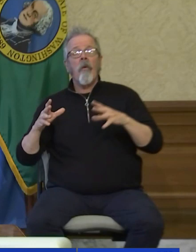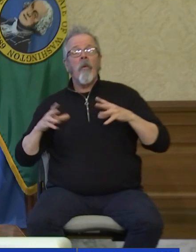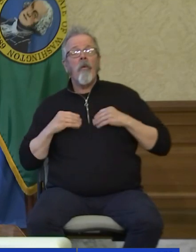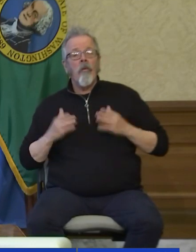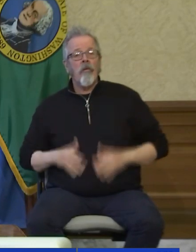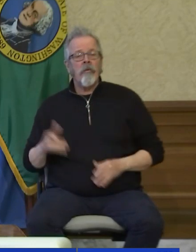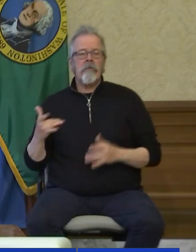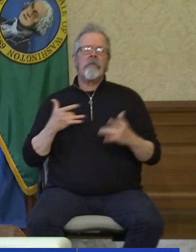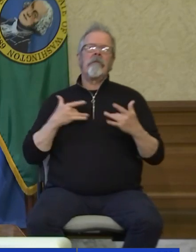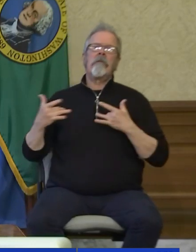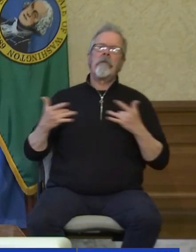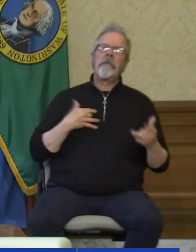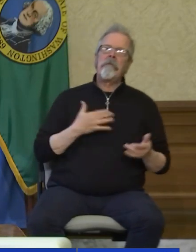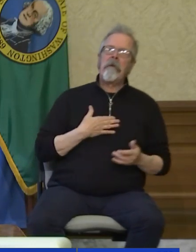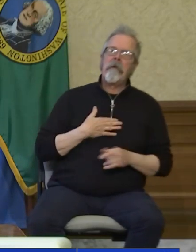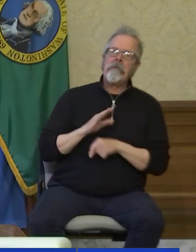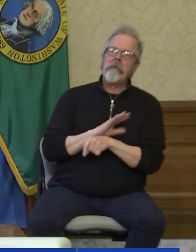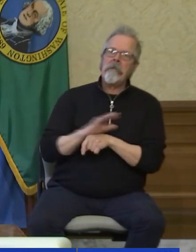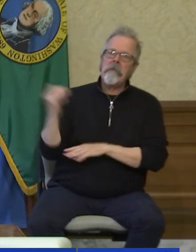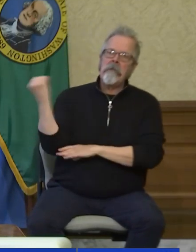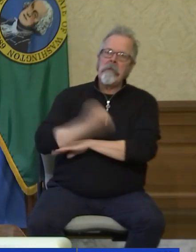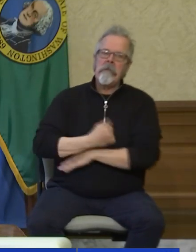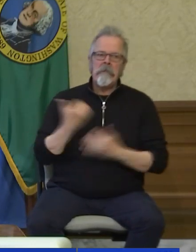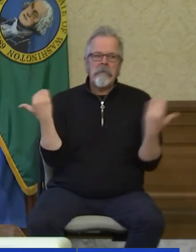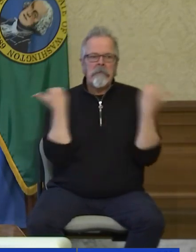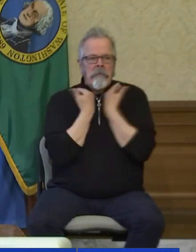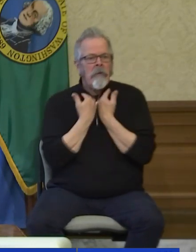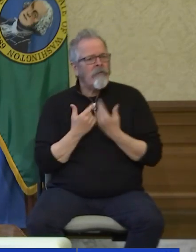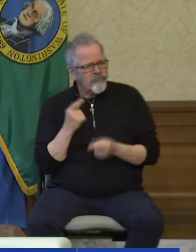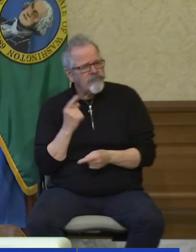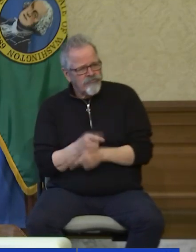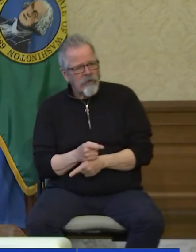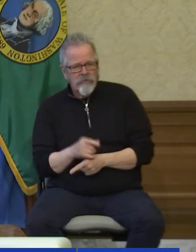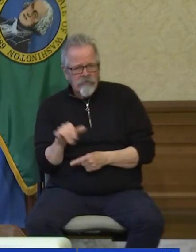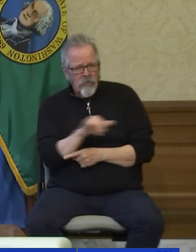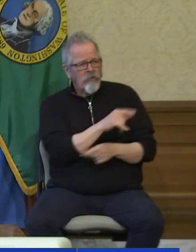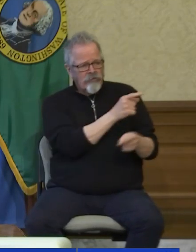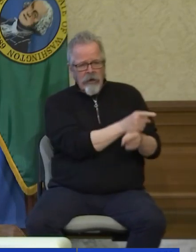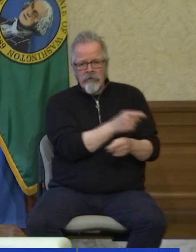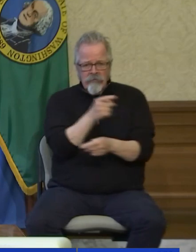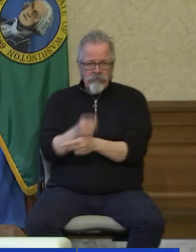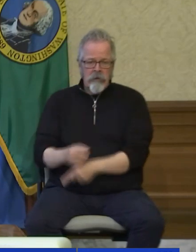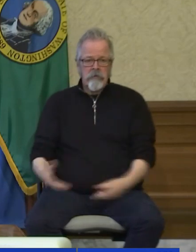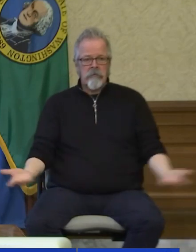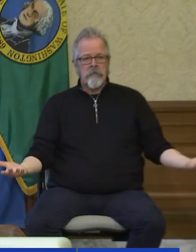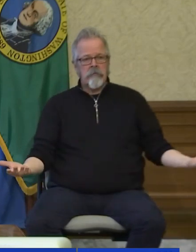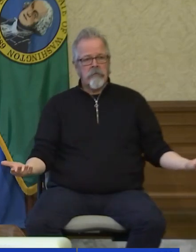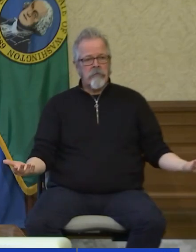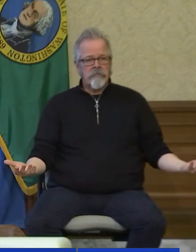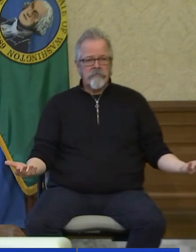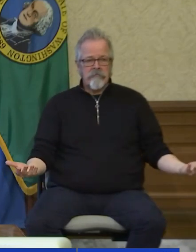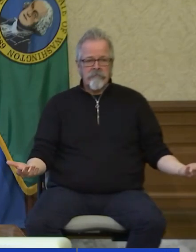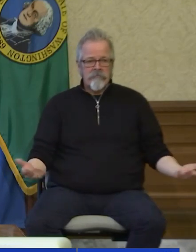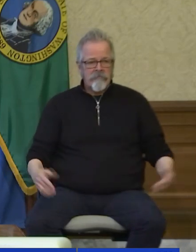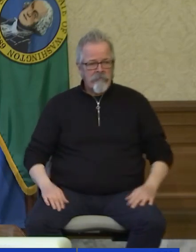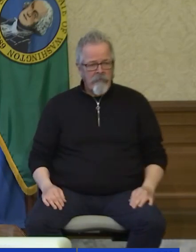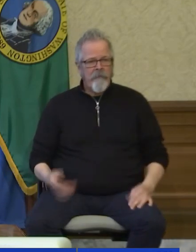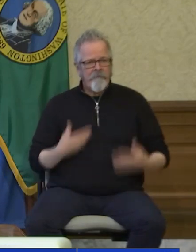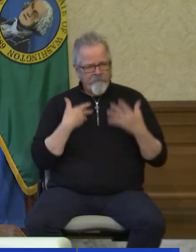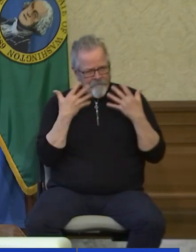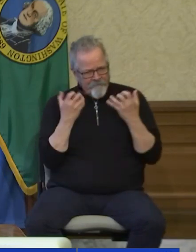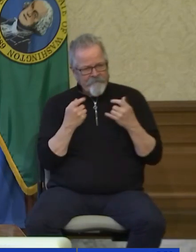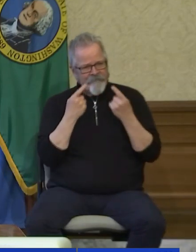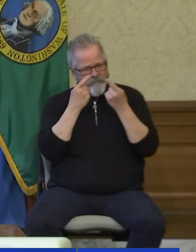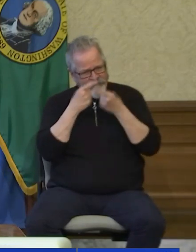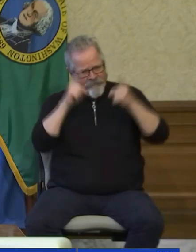being unemployed. Those folks want to have a success, and so do I. And I think the success here is to only go through